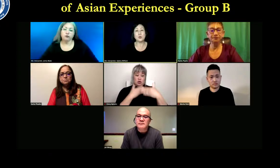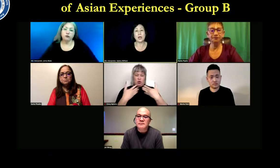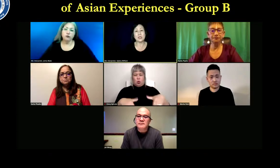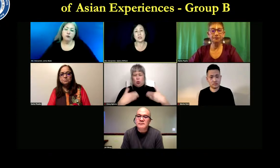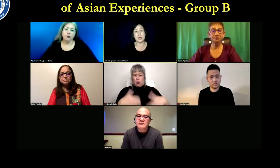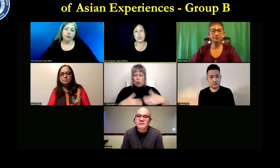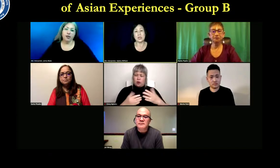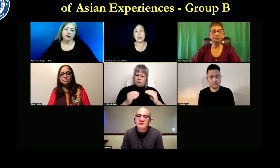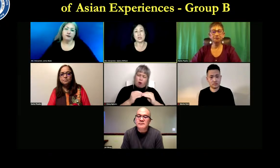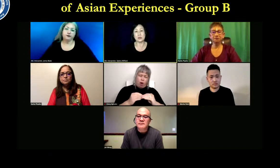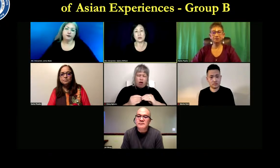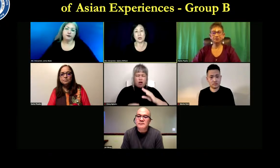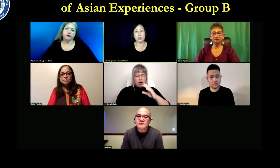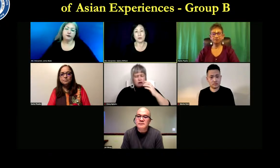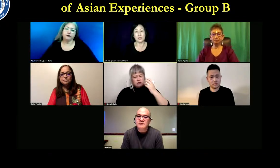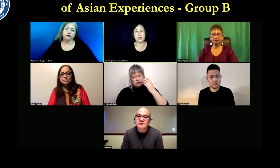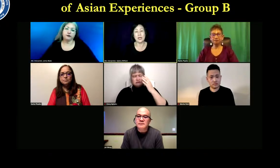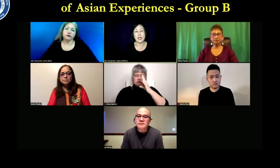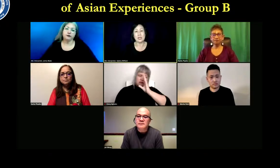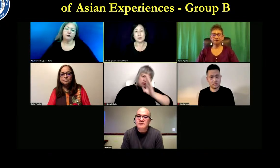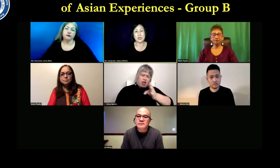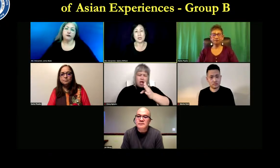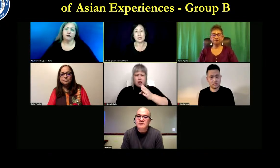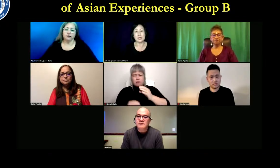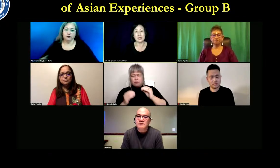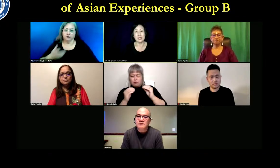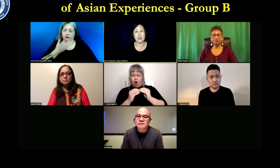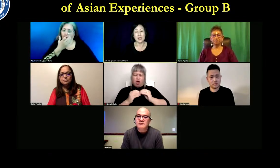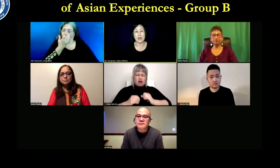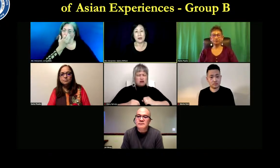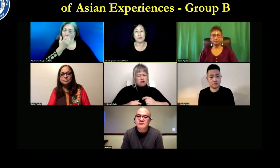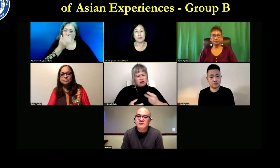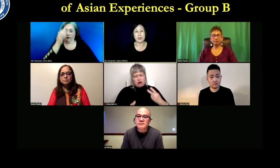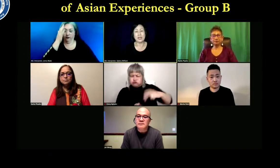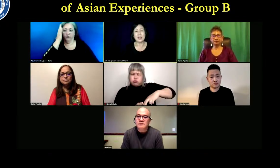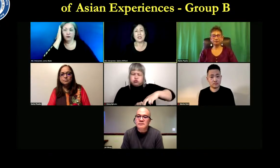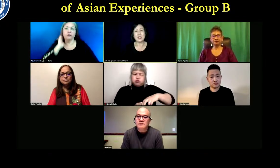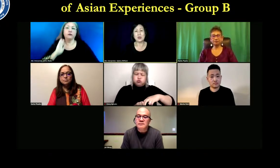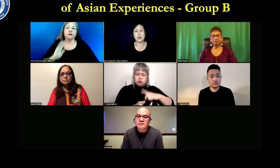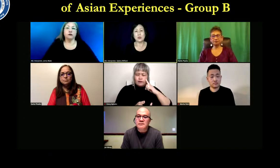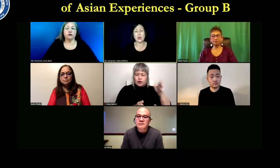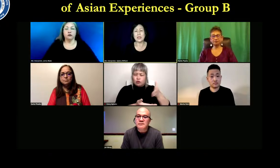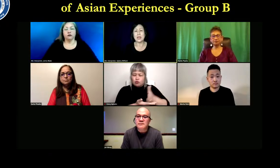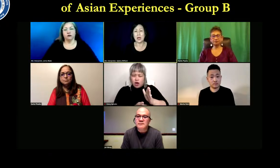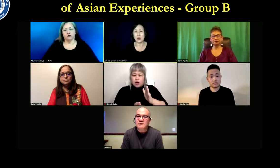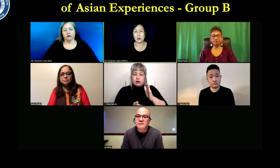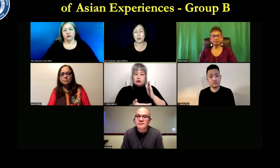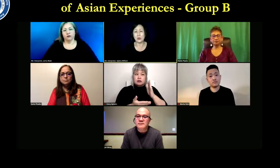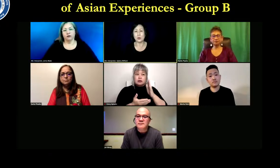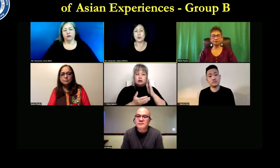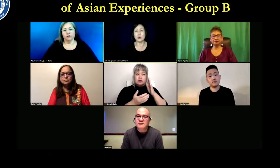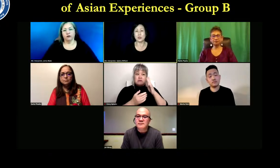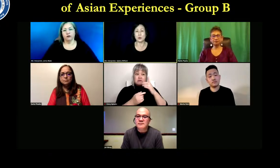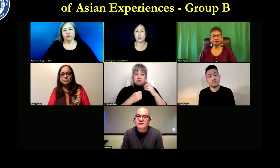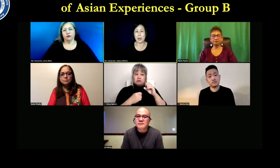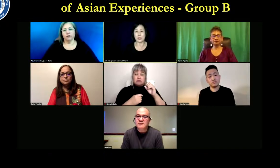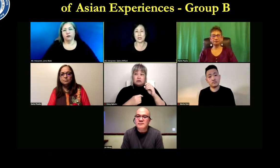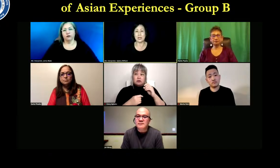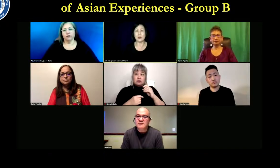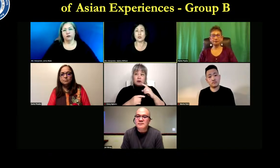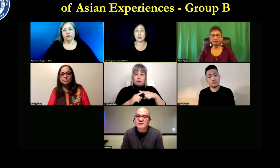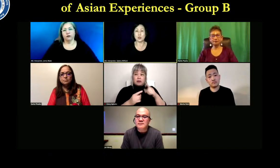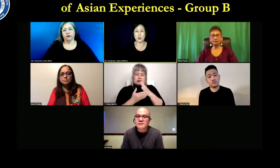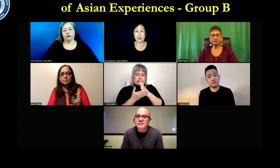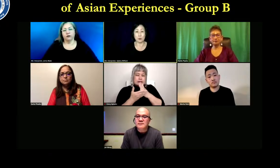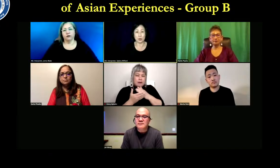And the reason why I say that it's still prevalent is because, but I think that, you know, there right now, it was more so back